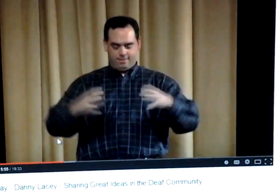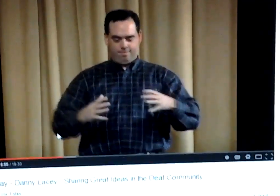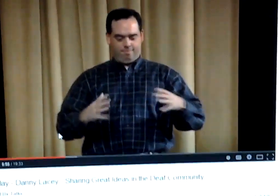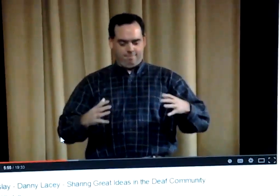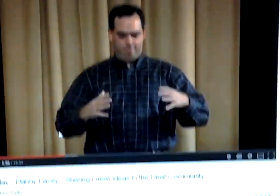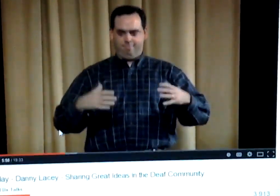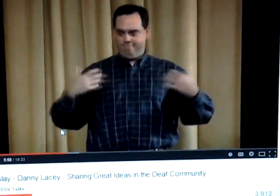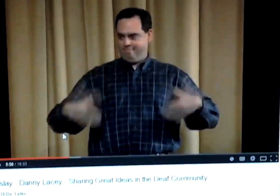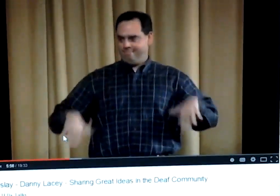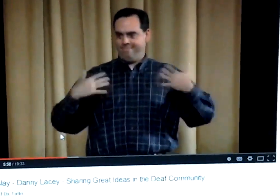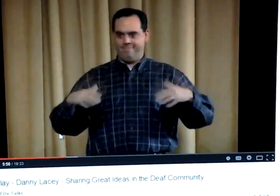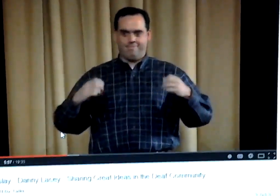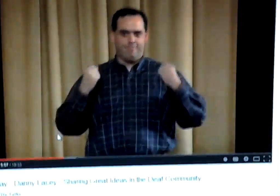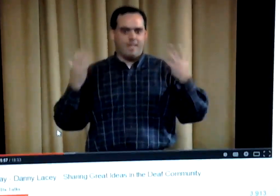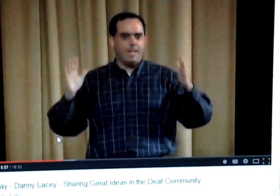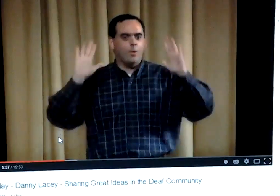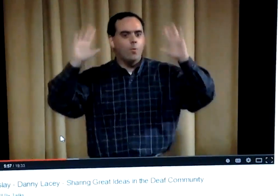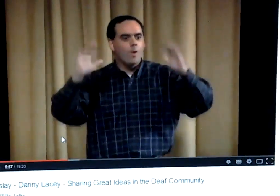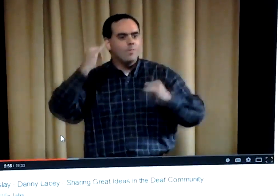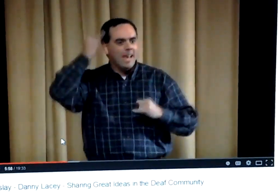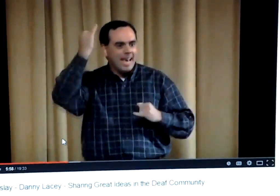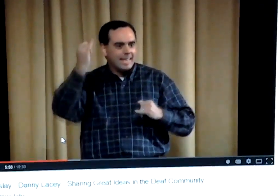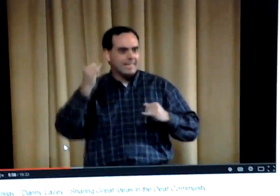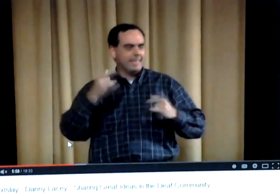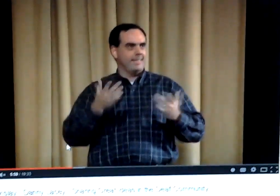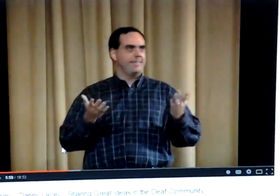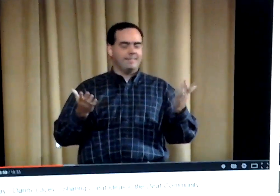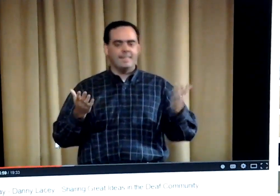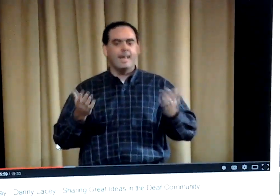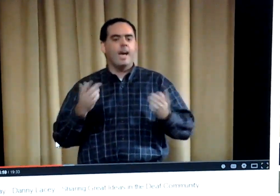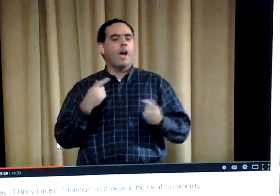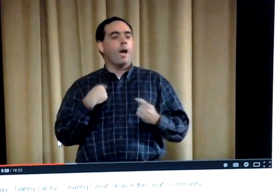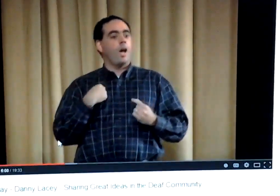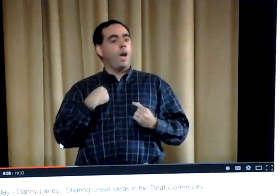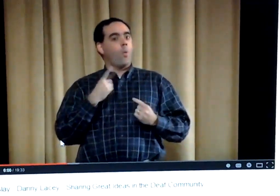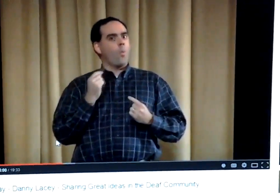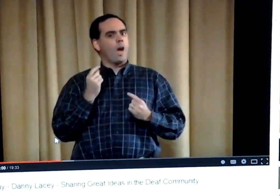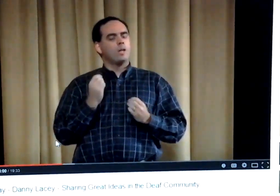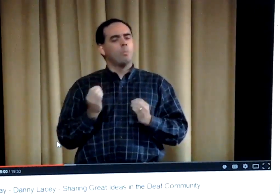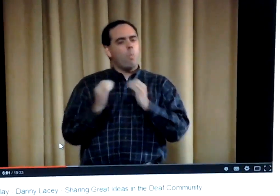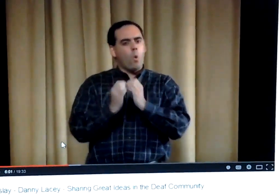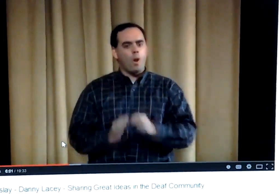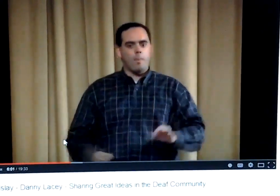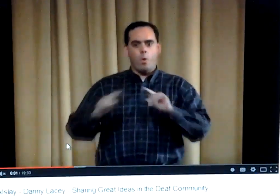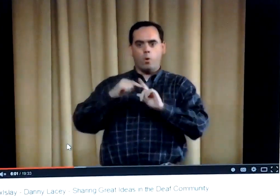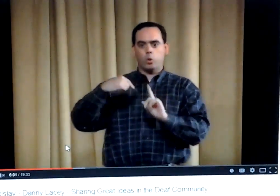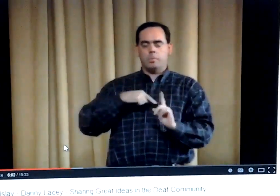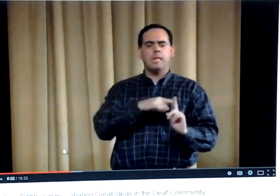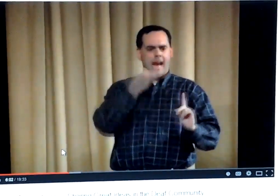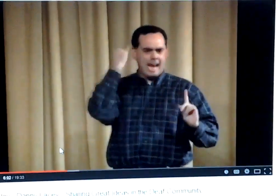and I could add it into my toolbox and make myself, oh, I can have this idea, have that idea.